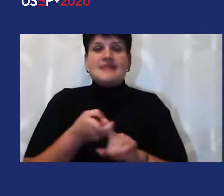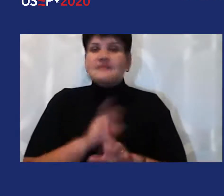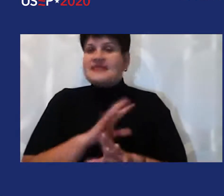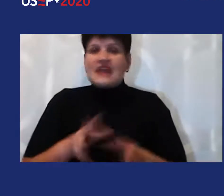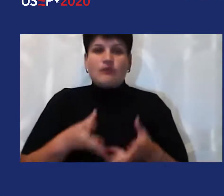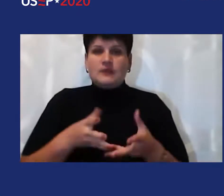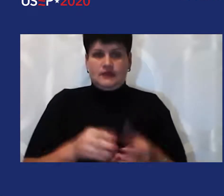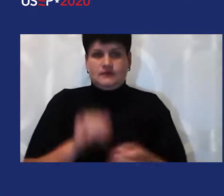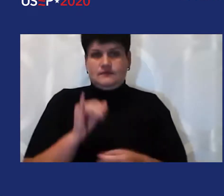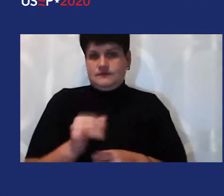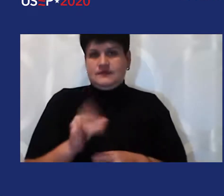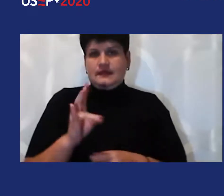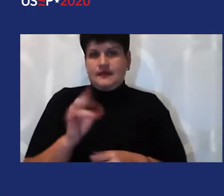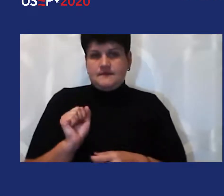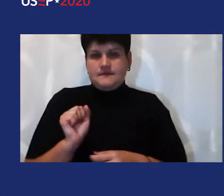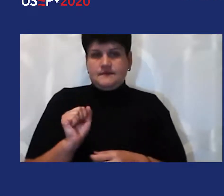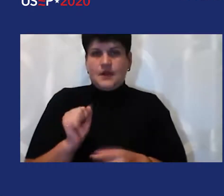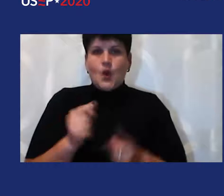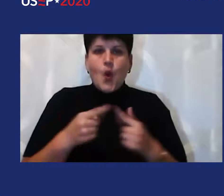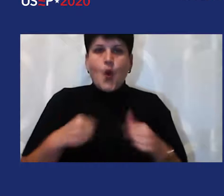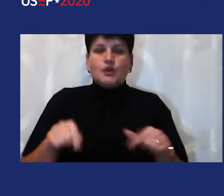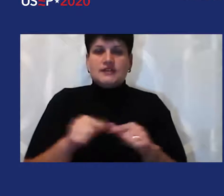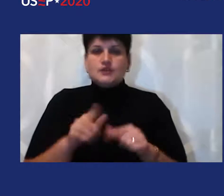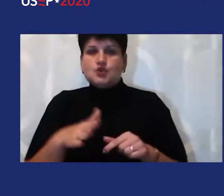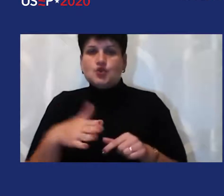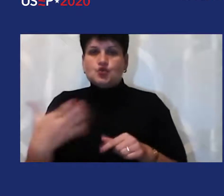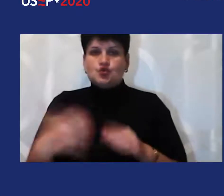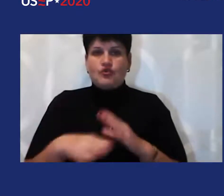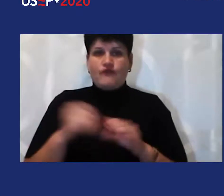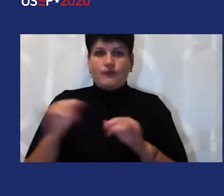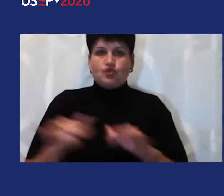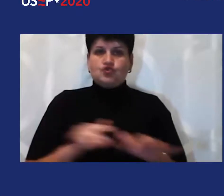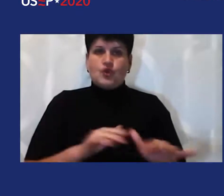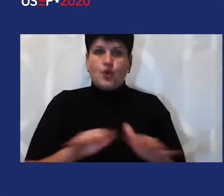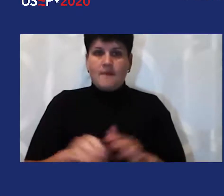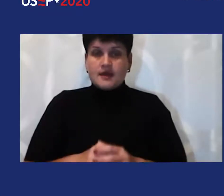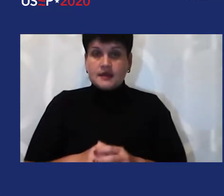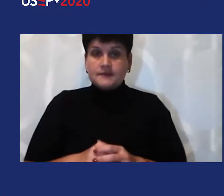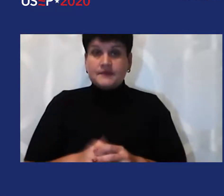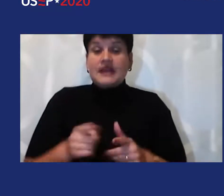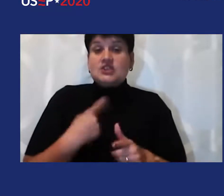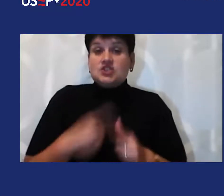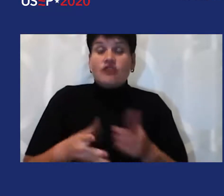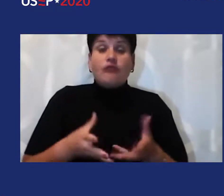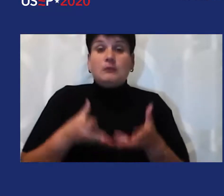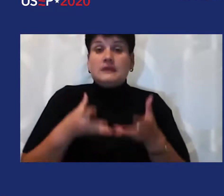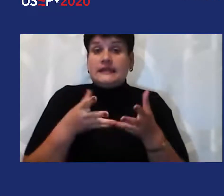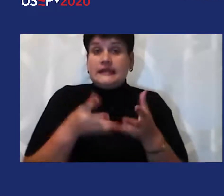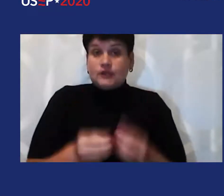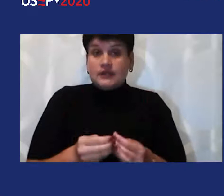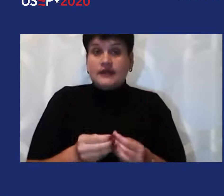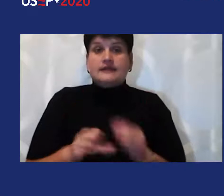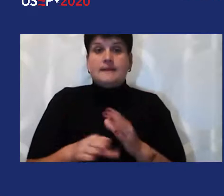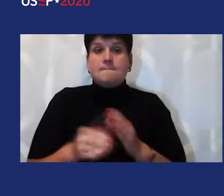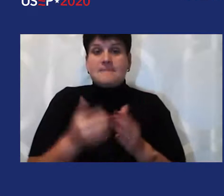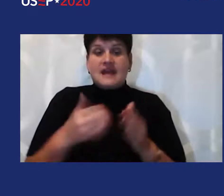most importantly, the organizational aspects have not been affected. Whether the